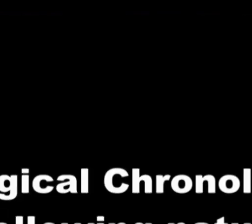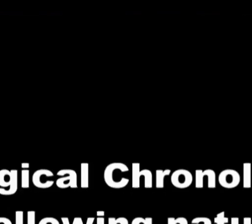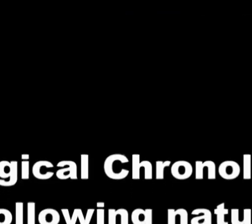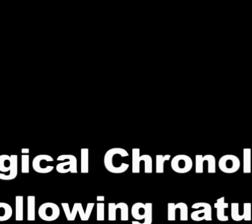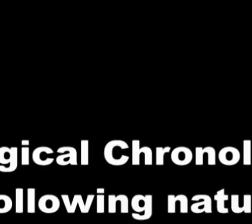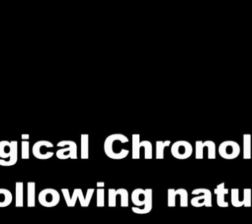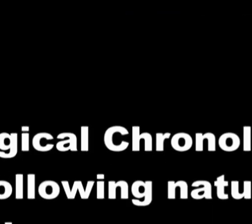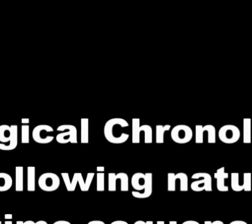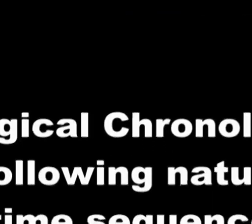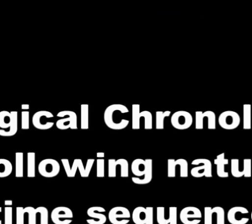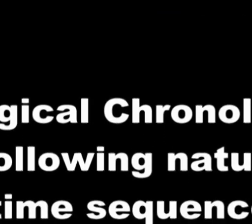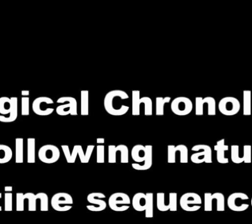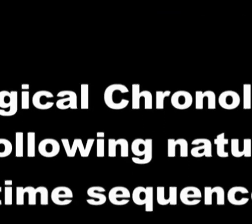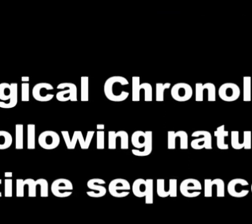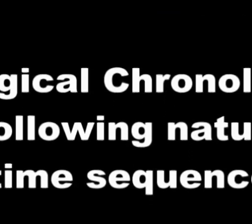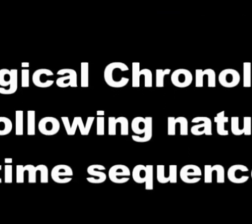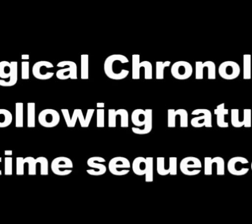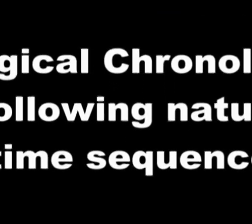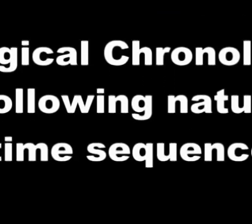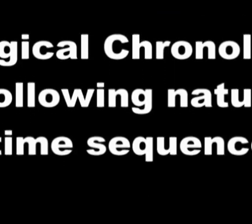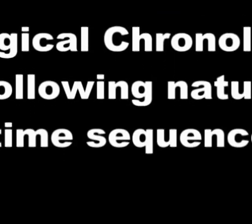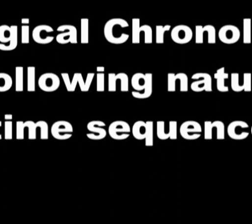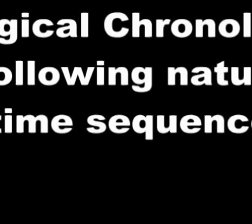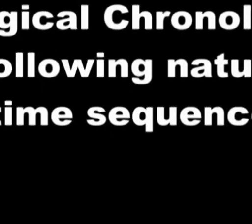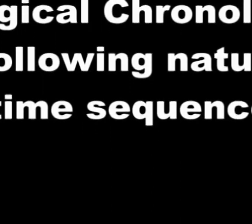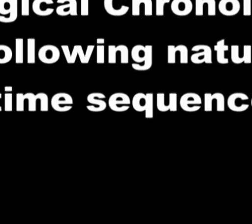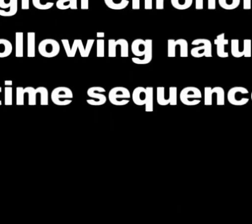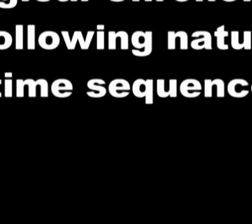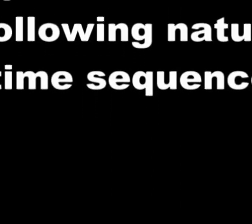Logical chronology, following natural time sequences.